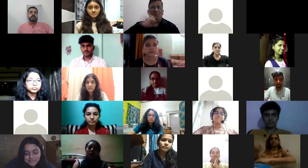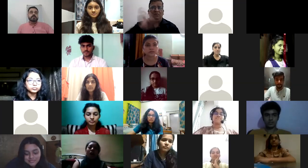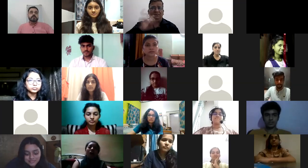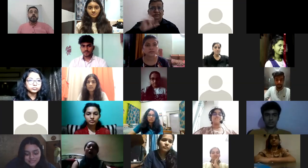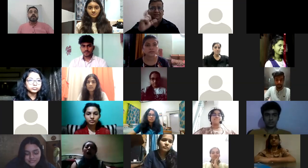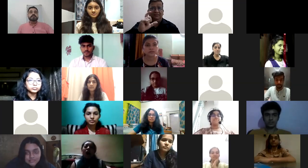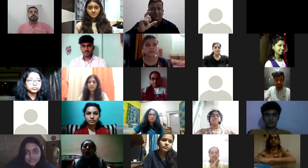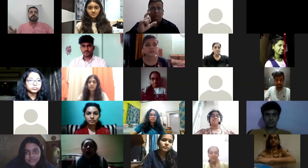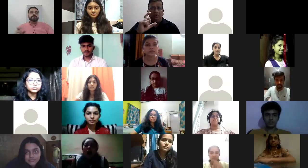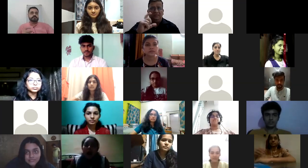College.